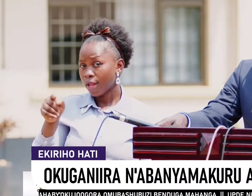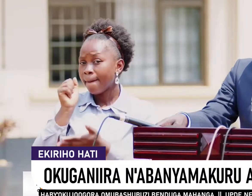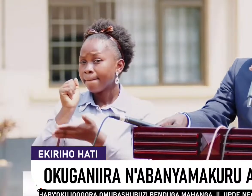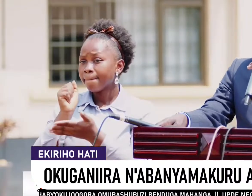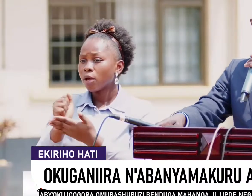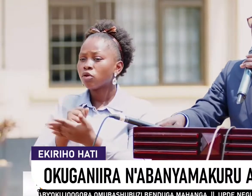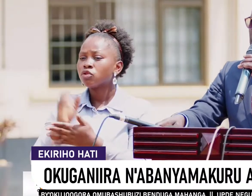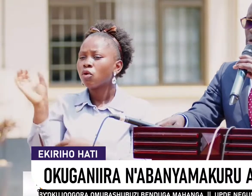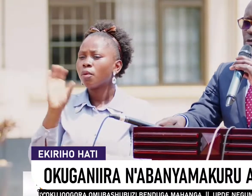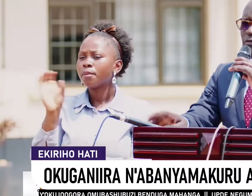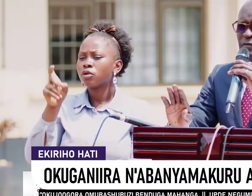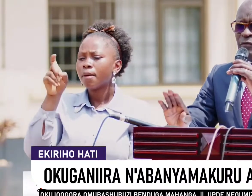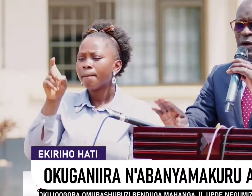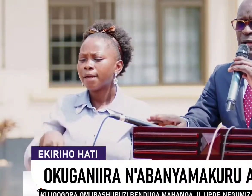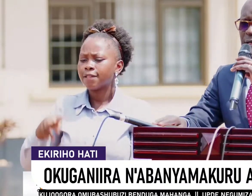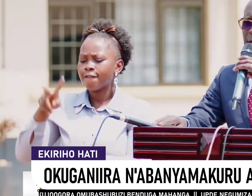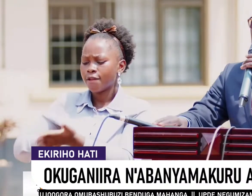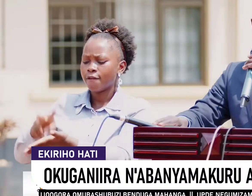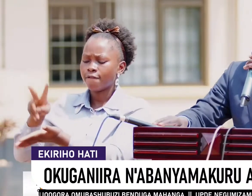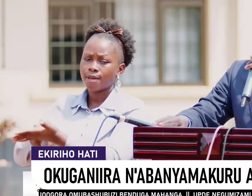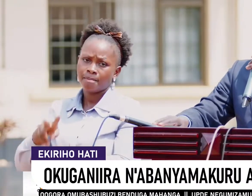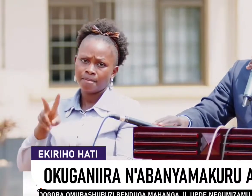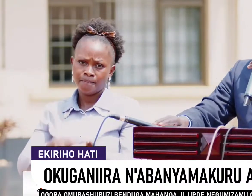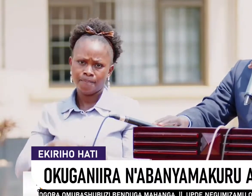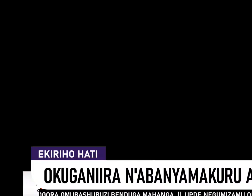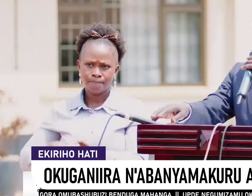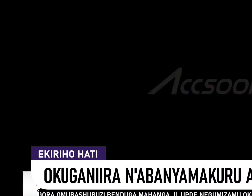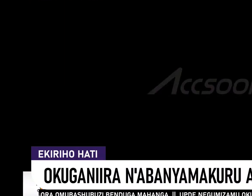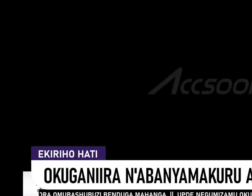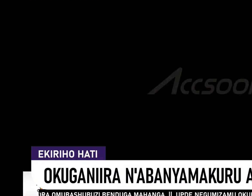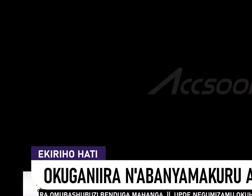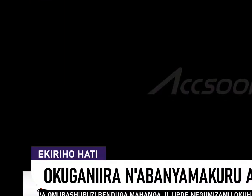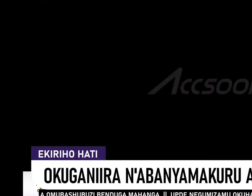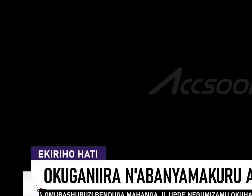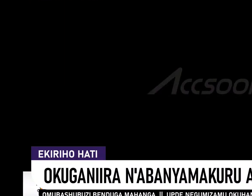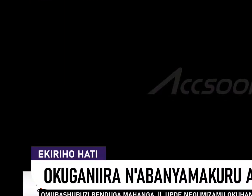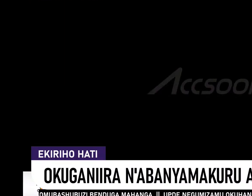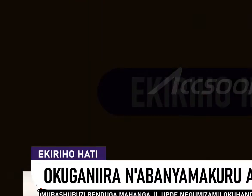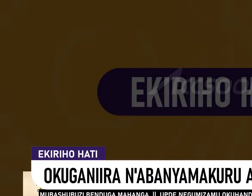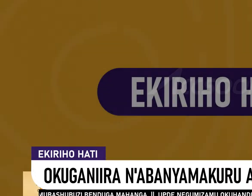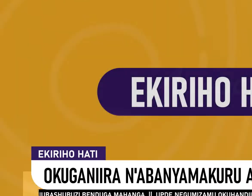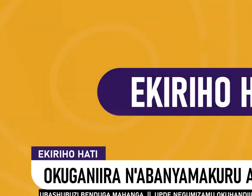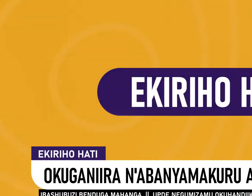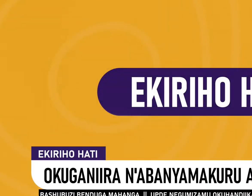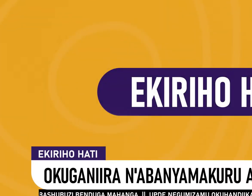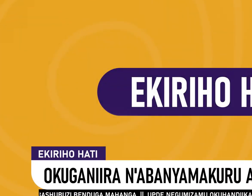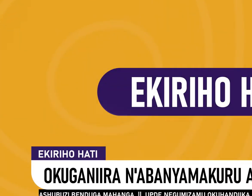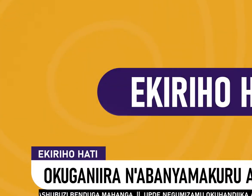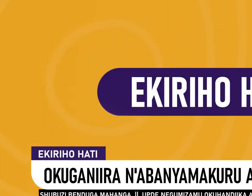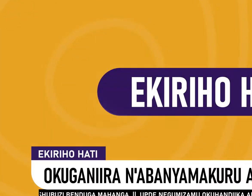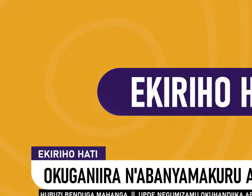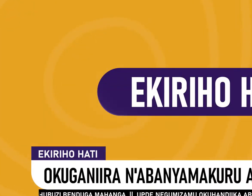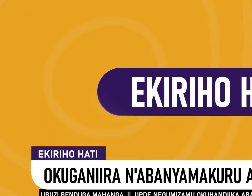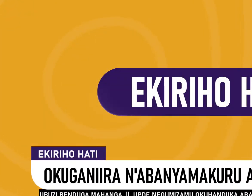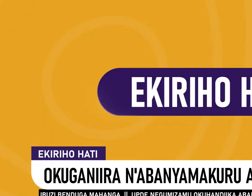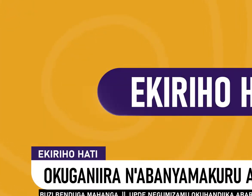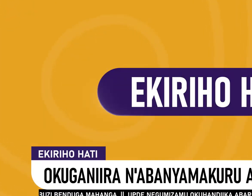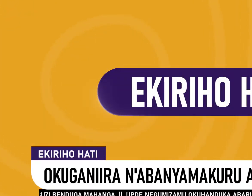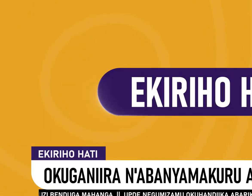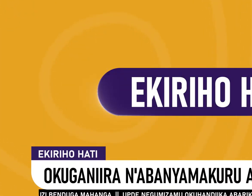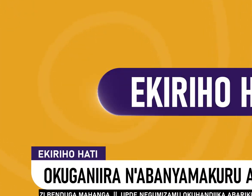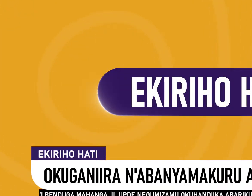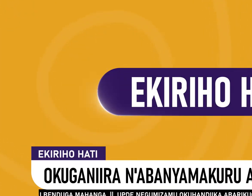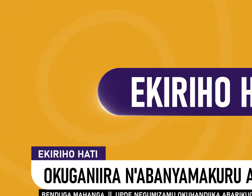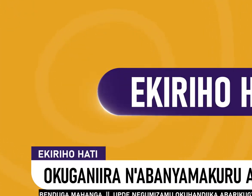the Commission is supposed to verify whether the names you have put on these forms as